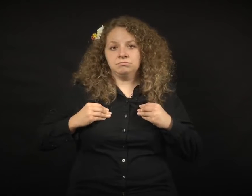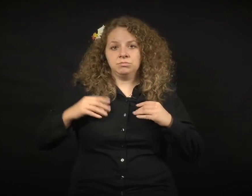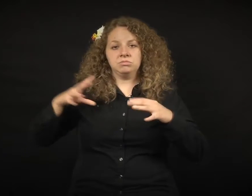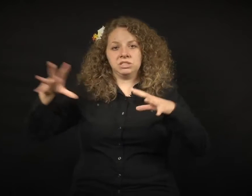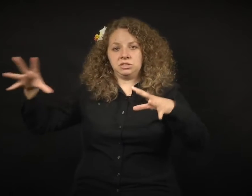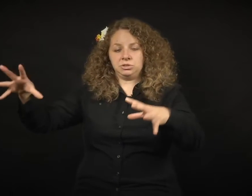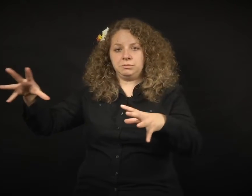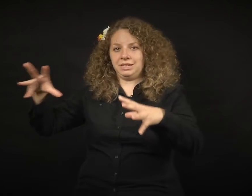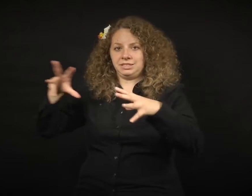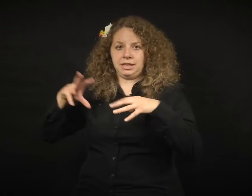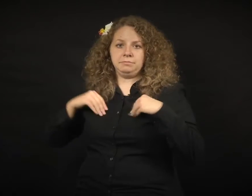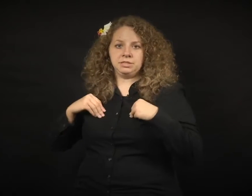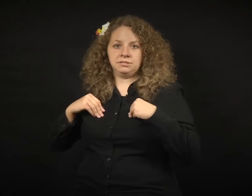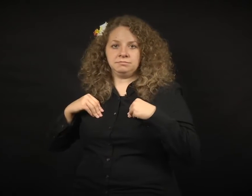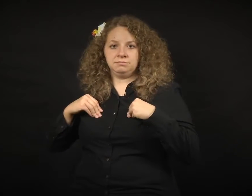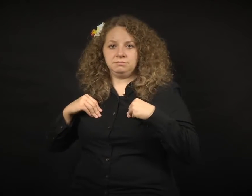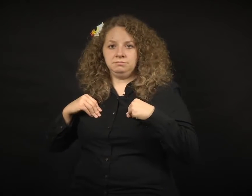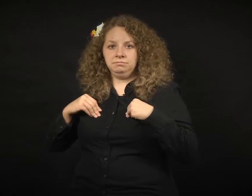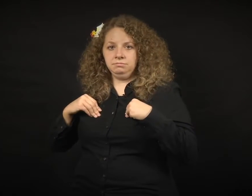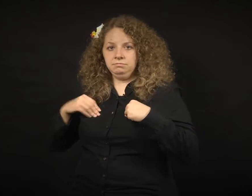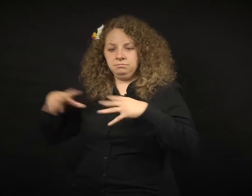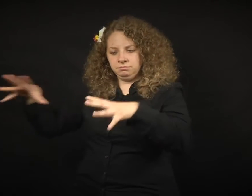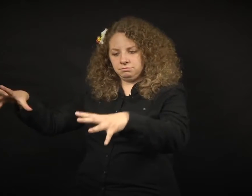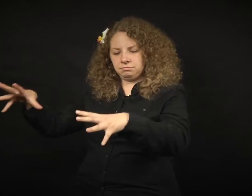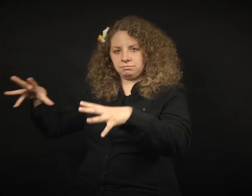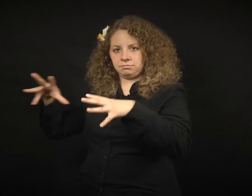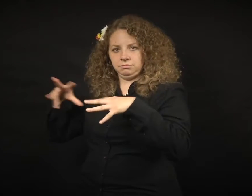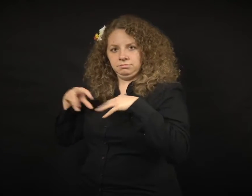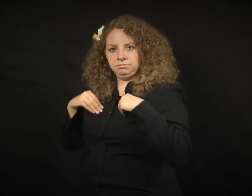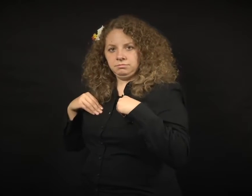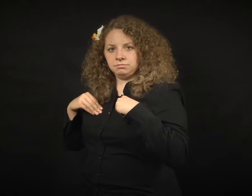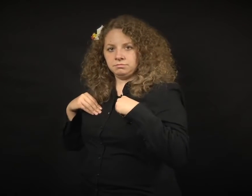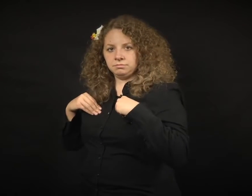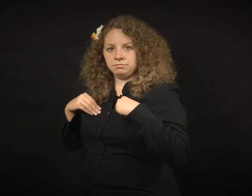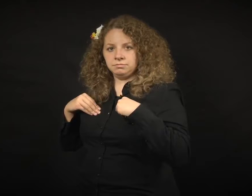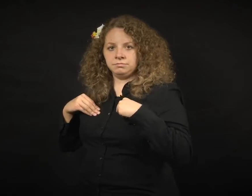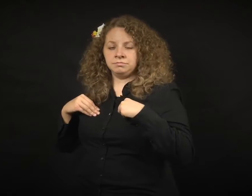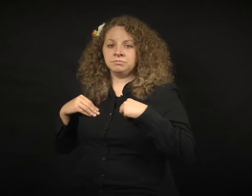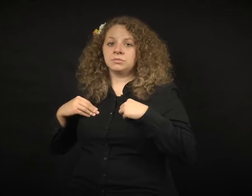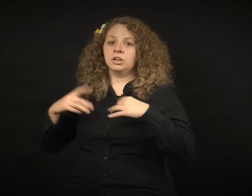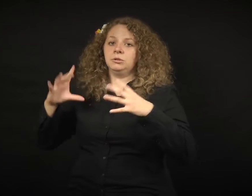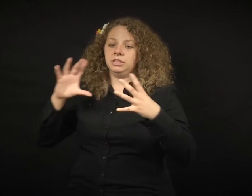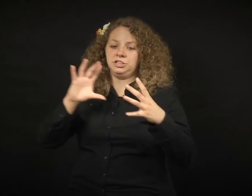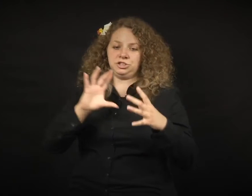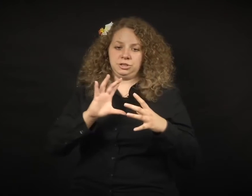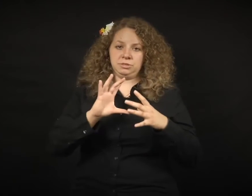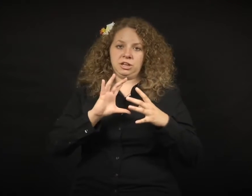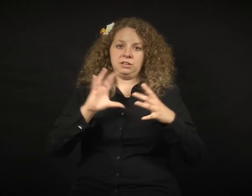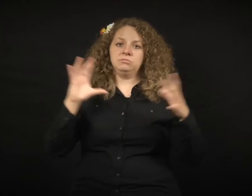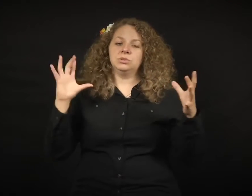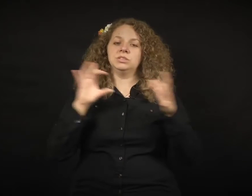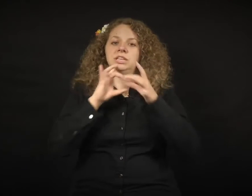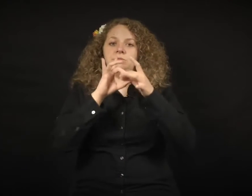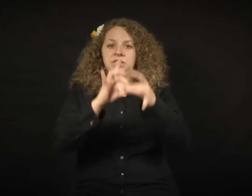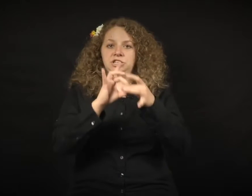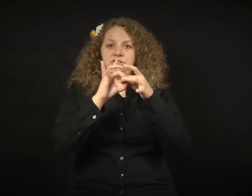this can also be accept. a relationship to God. So the sign